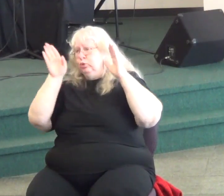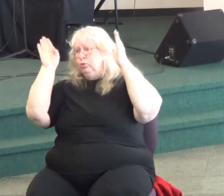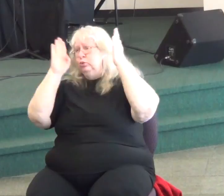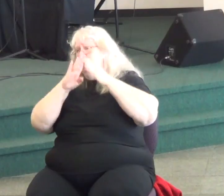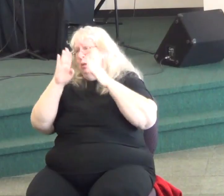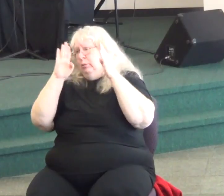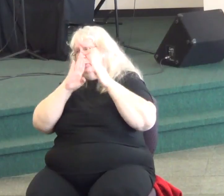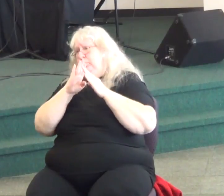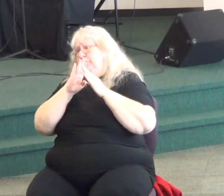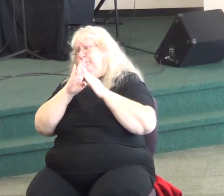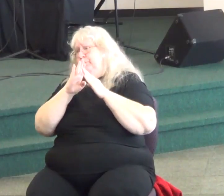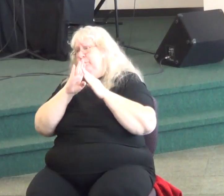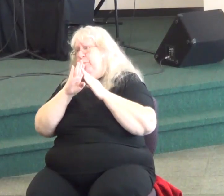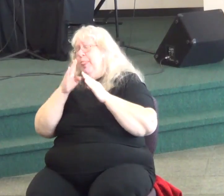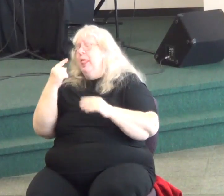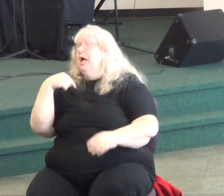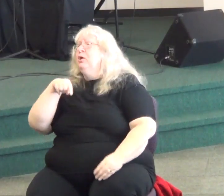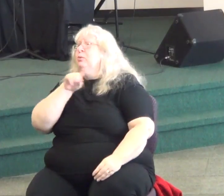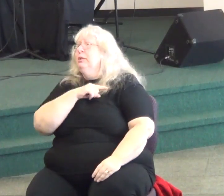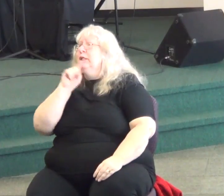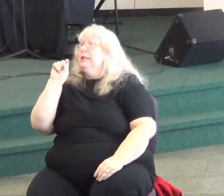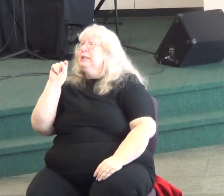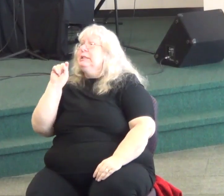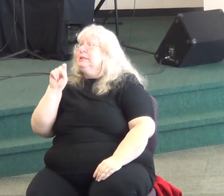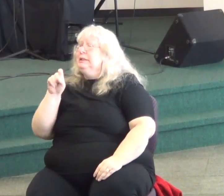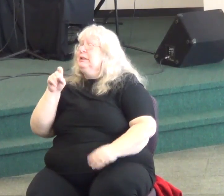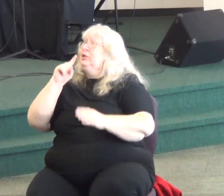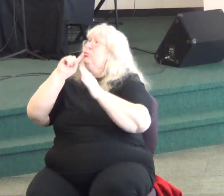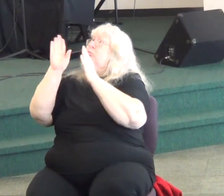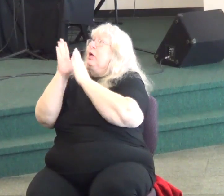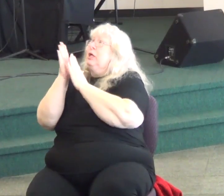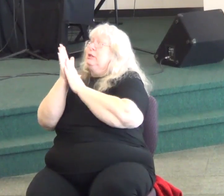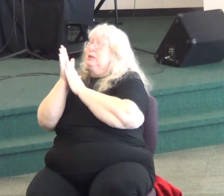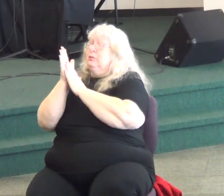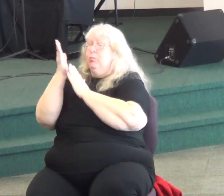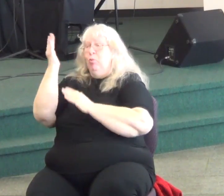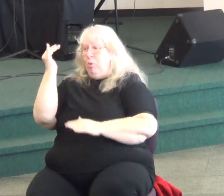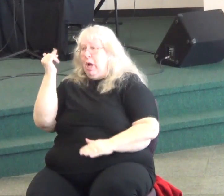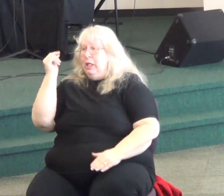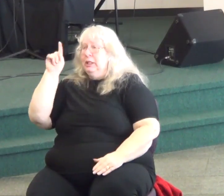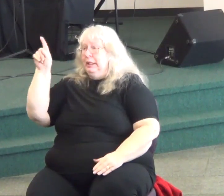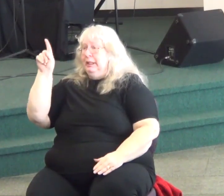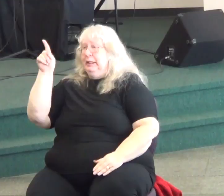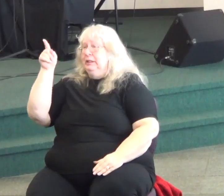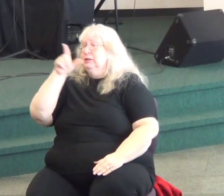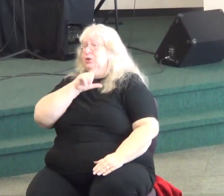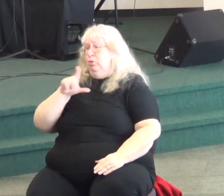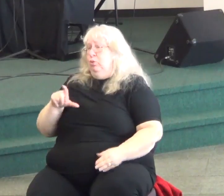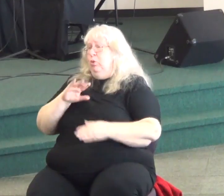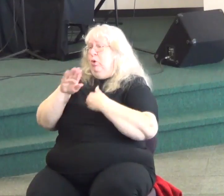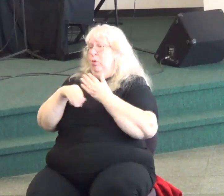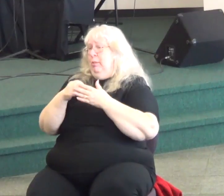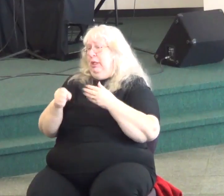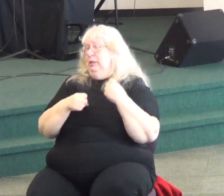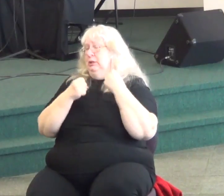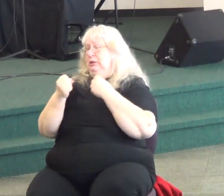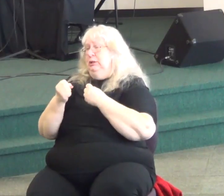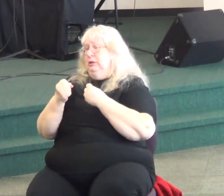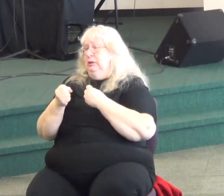him because he's Lord God Almighty. The crowd looks for a king to save them. I just want to fast